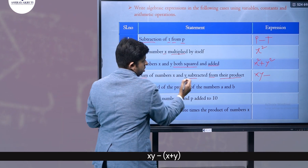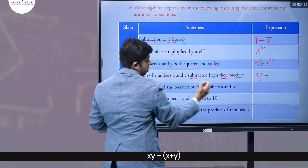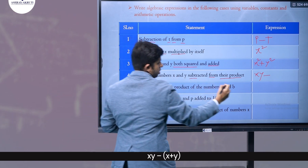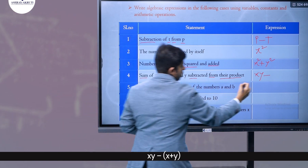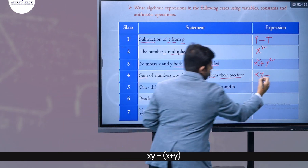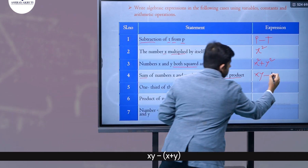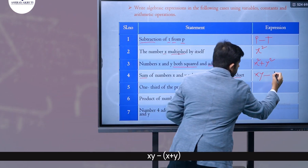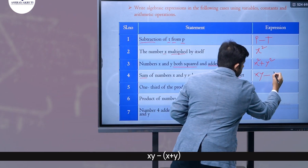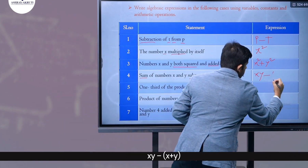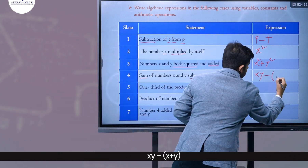x plus y.